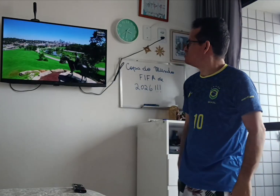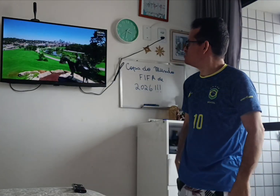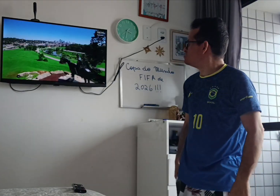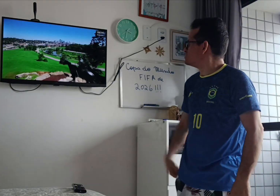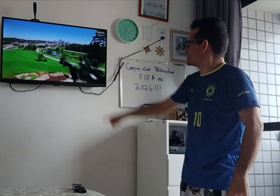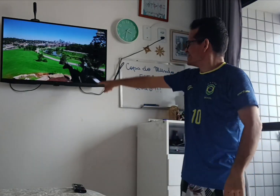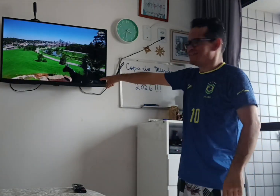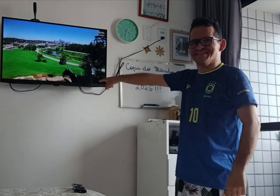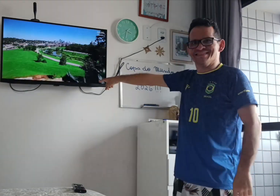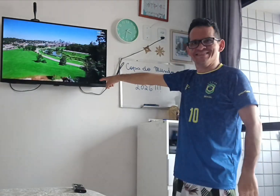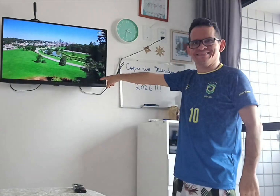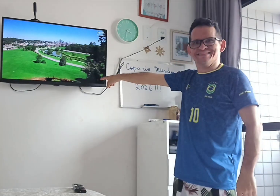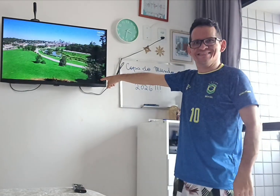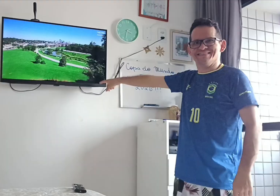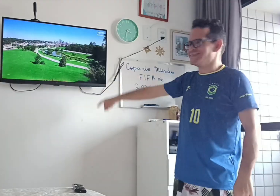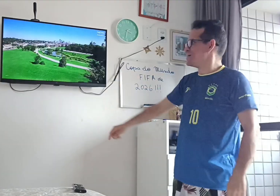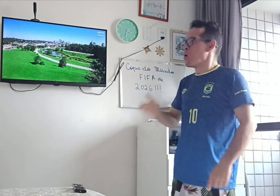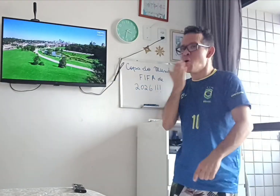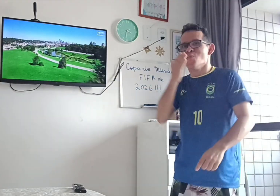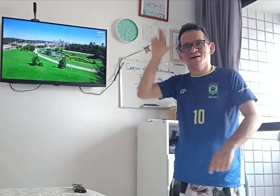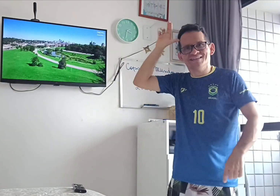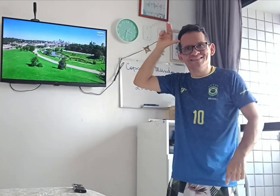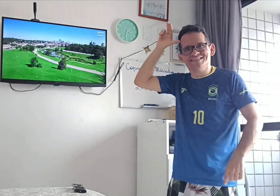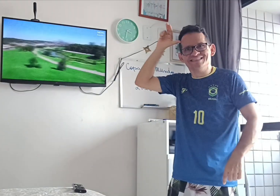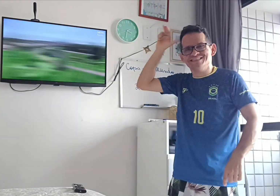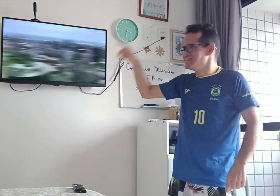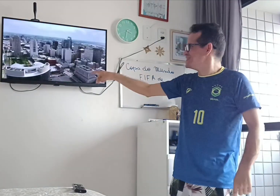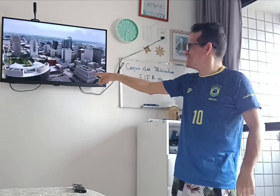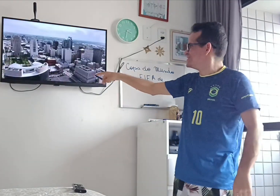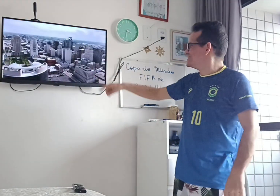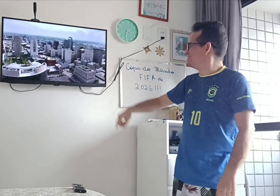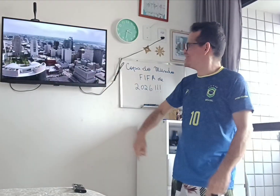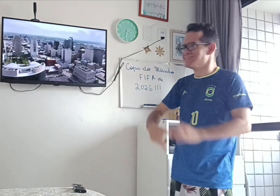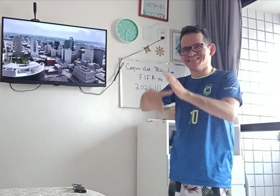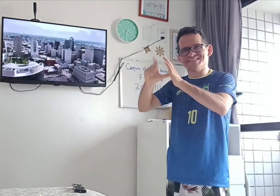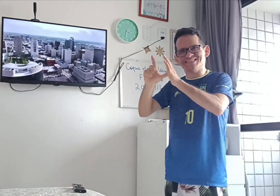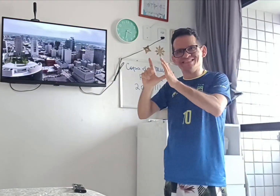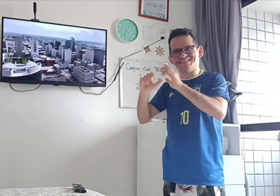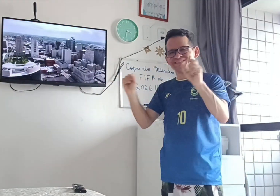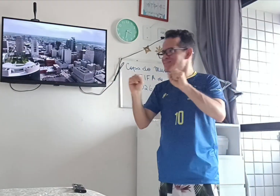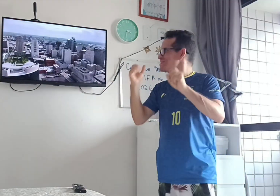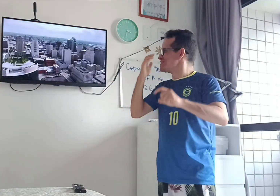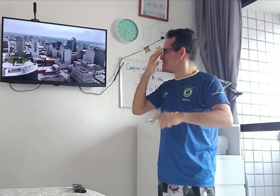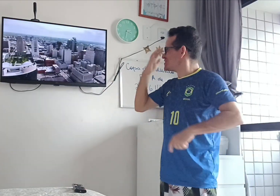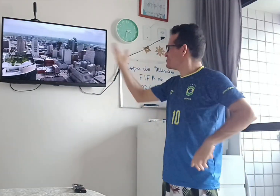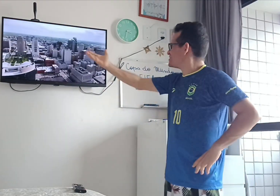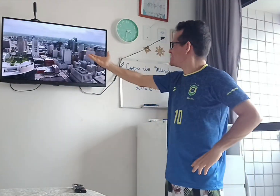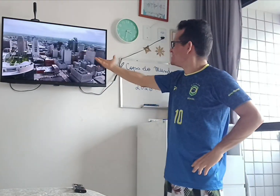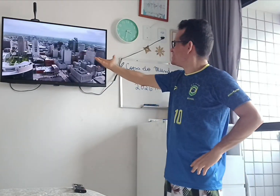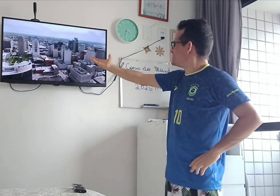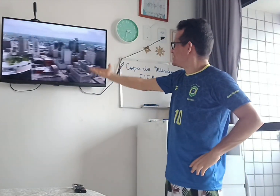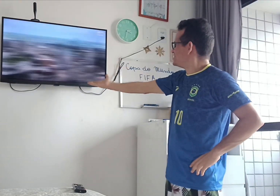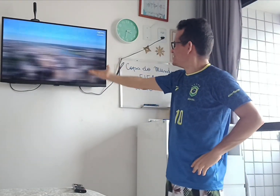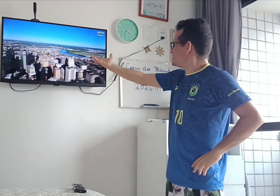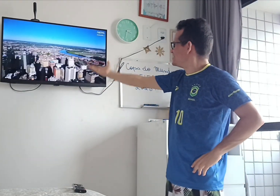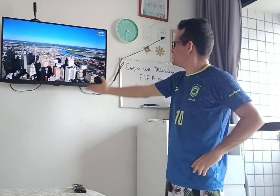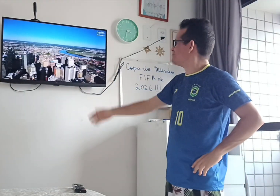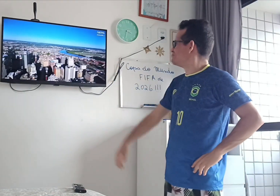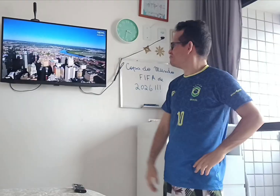City straddles the Kansas-Missouri state line, known for its barbecue, fountains, and jazz heritage, with a broad, low-rise skyline rolling